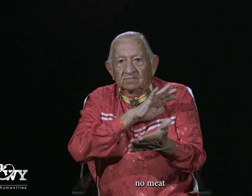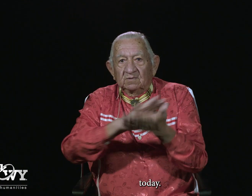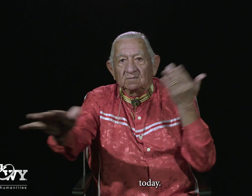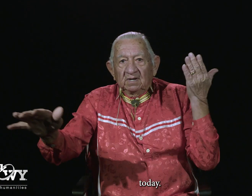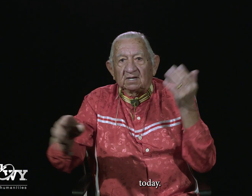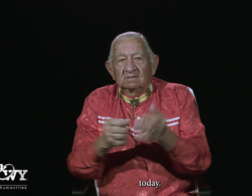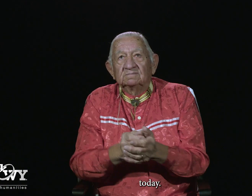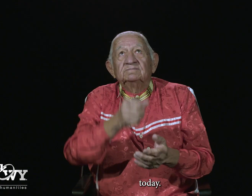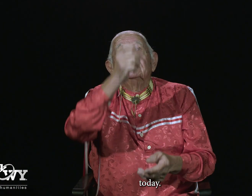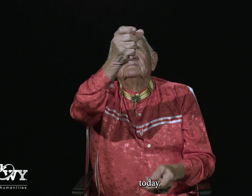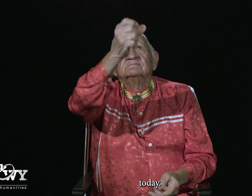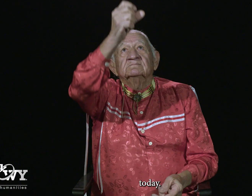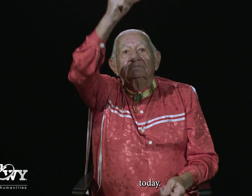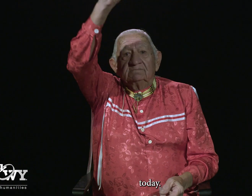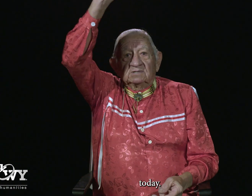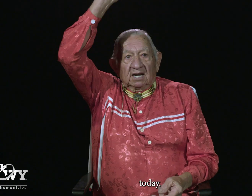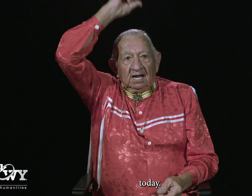No meat today.